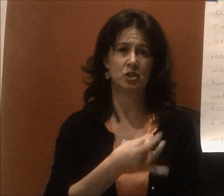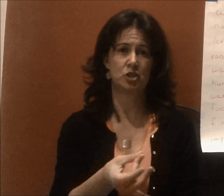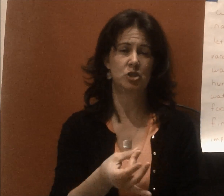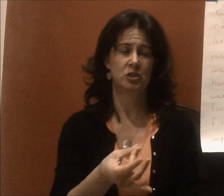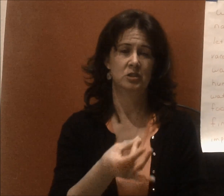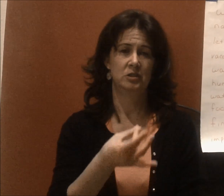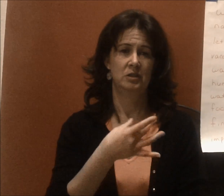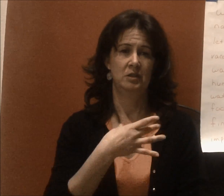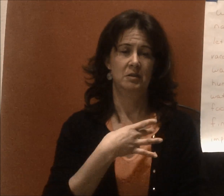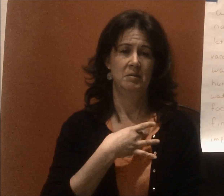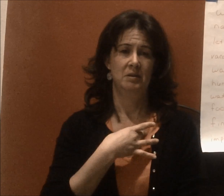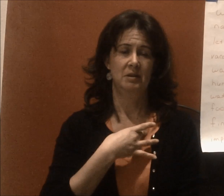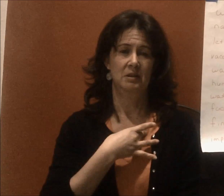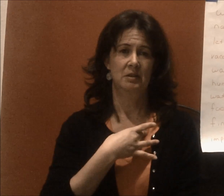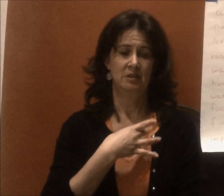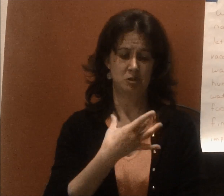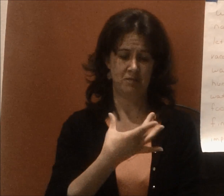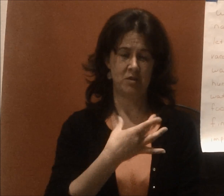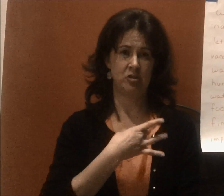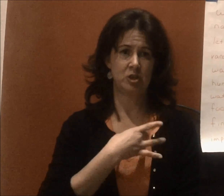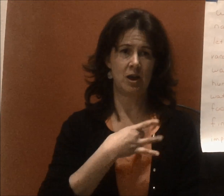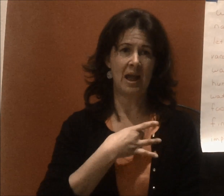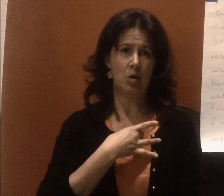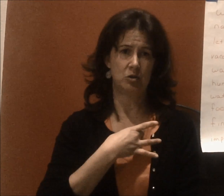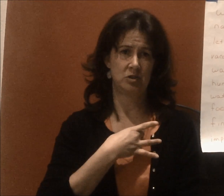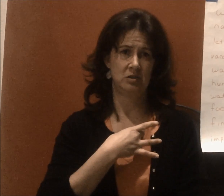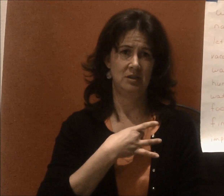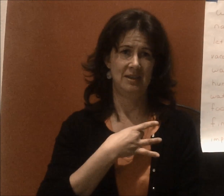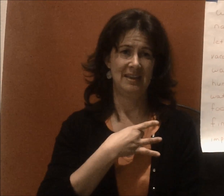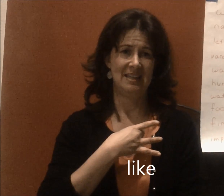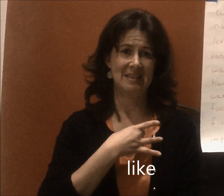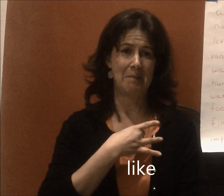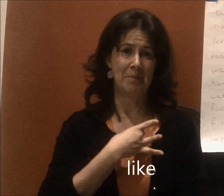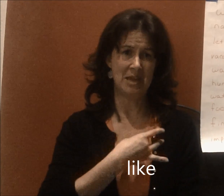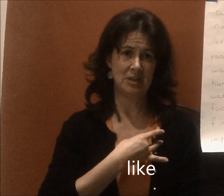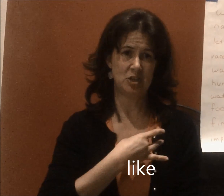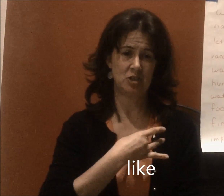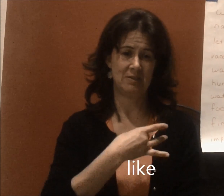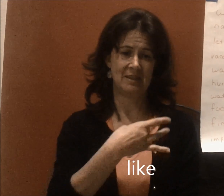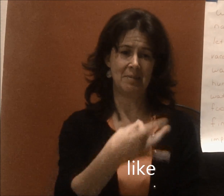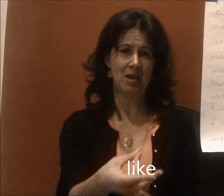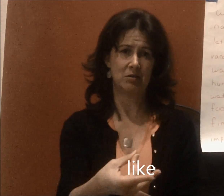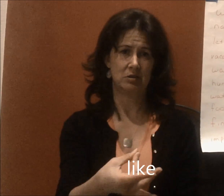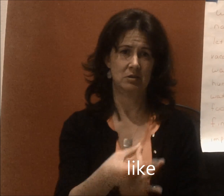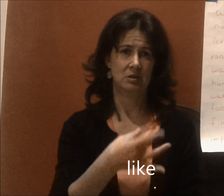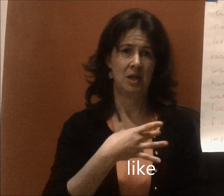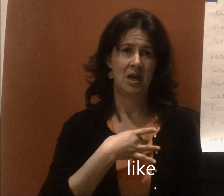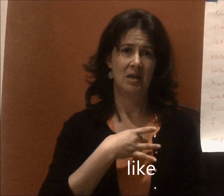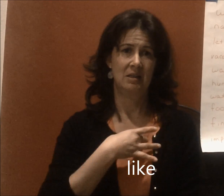pinch. So your fingers start out, and they pinch, and they come out.